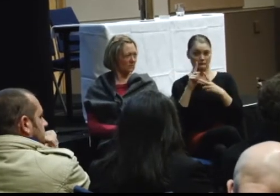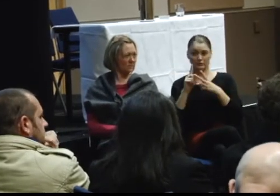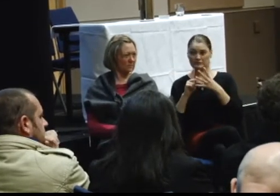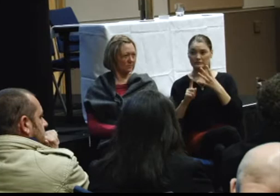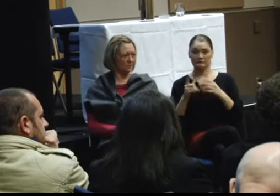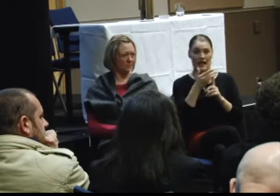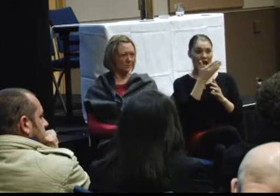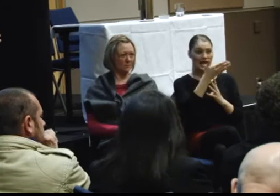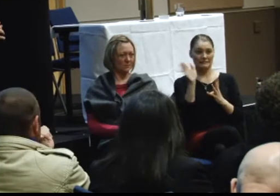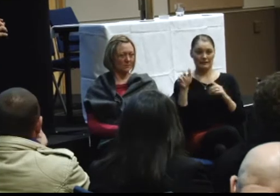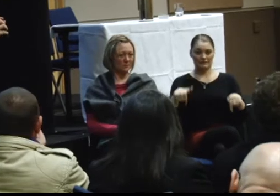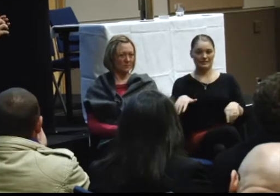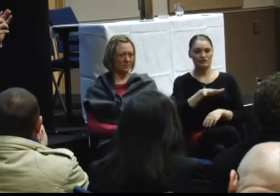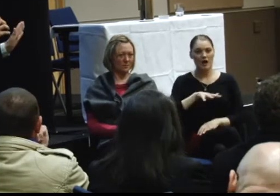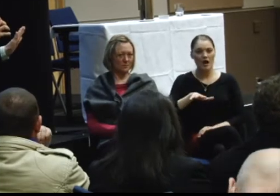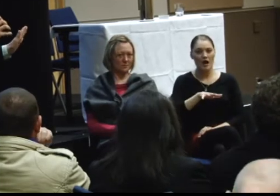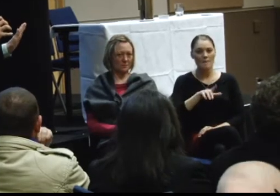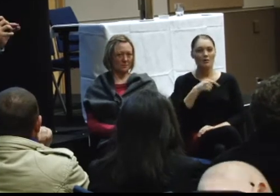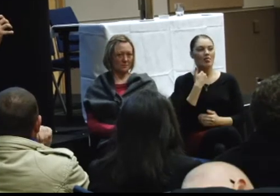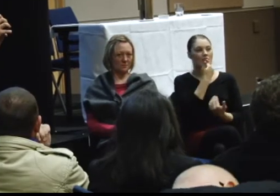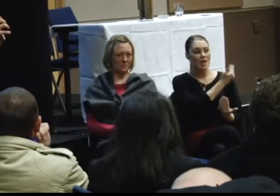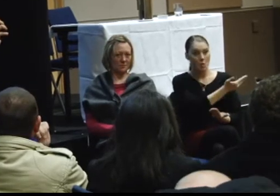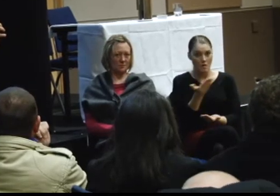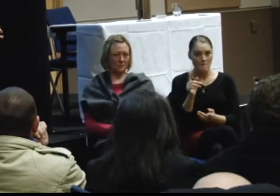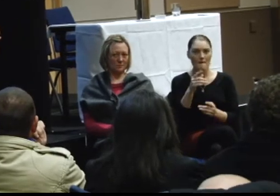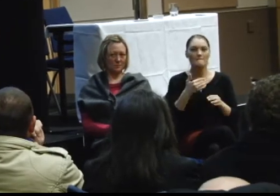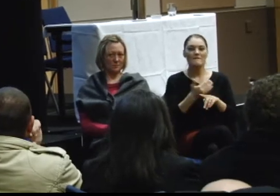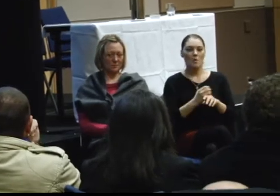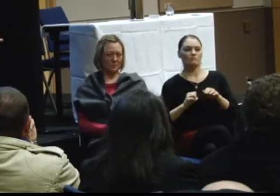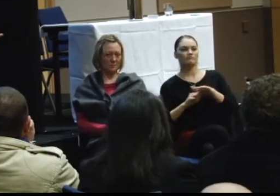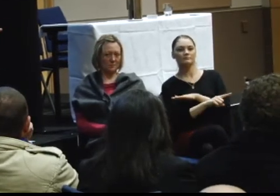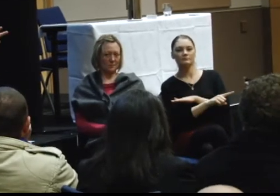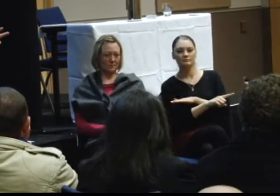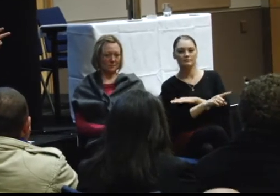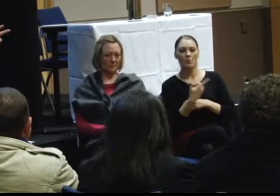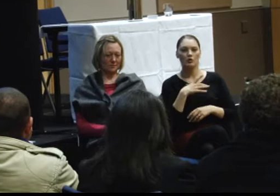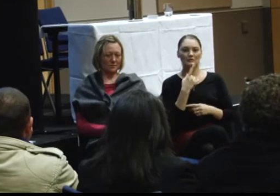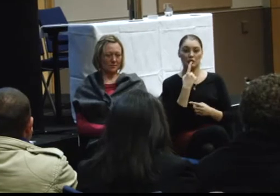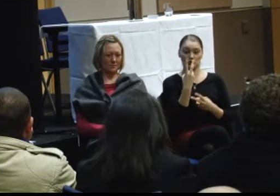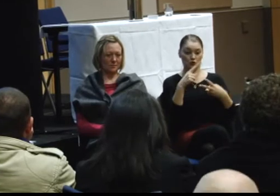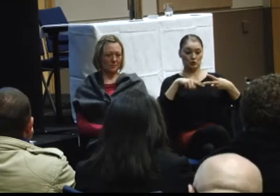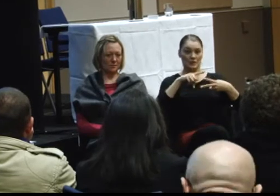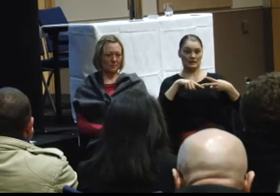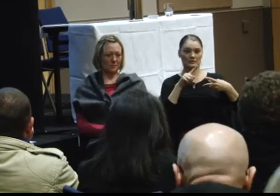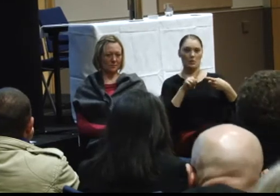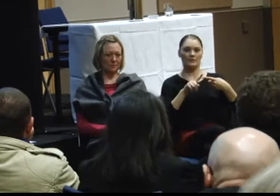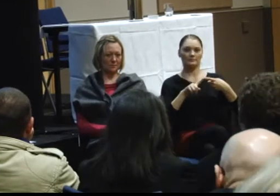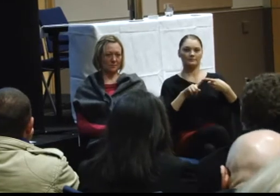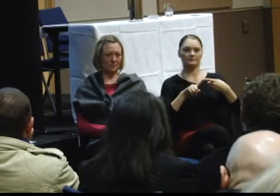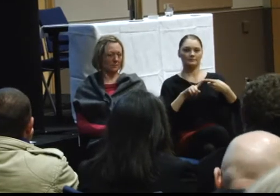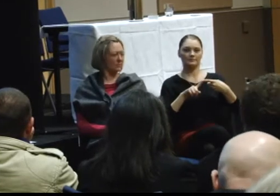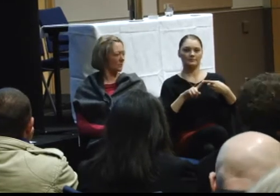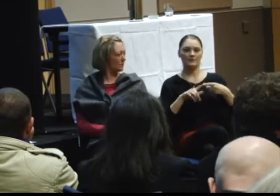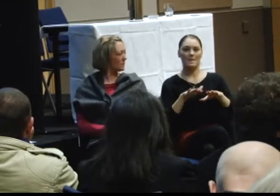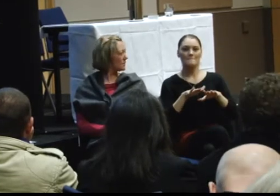So I'd like to thank you now. But before you go, there are two things that I'd like to put in a plug for. One is the bar camp